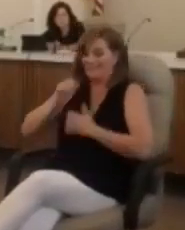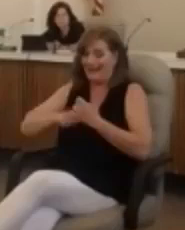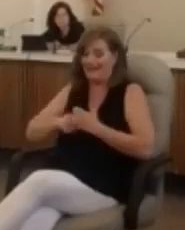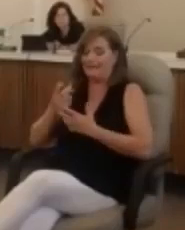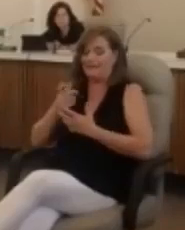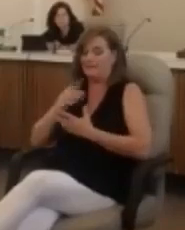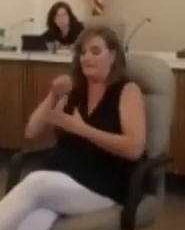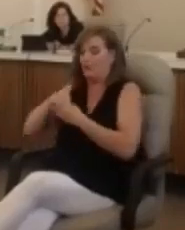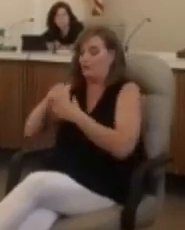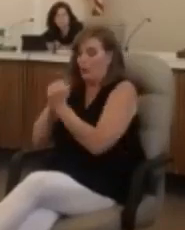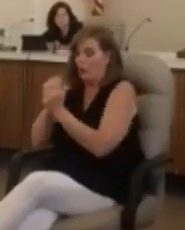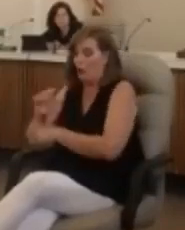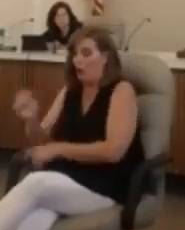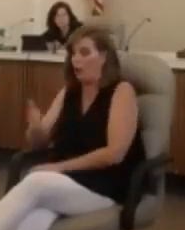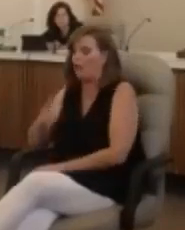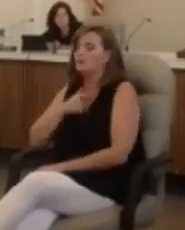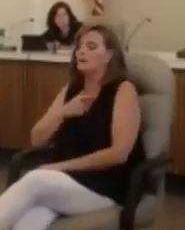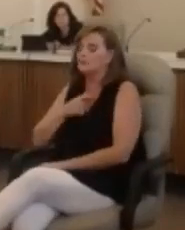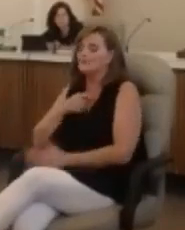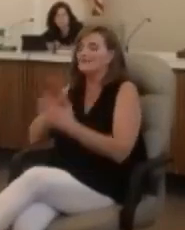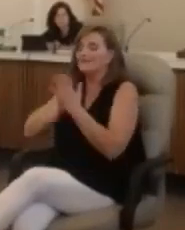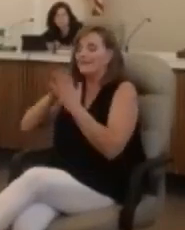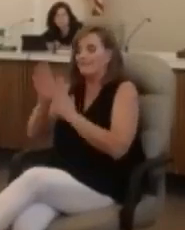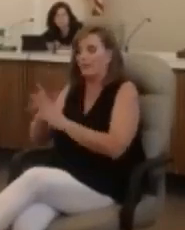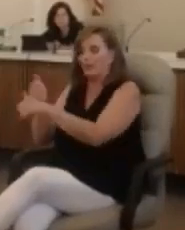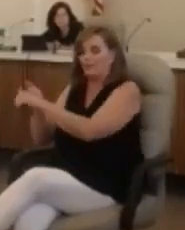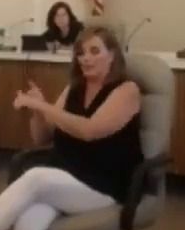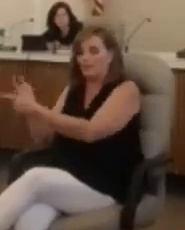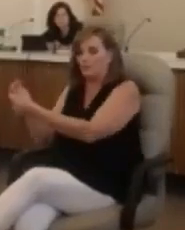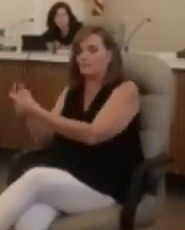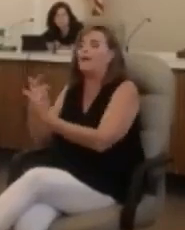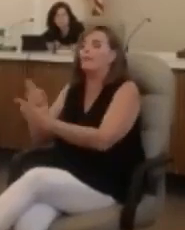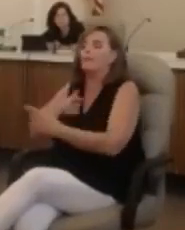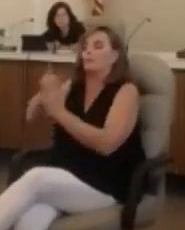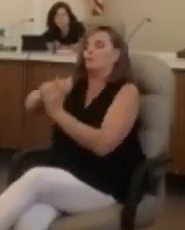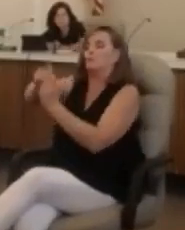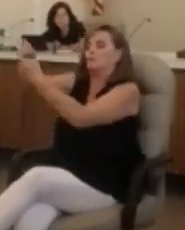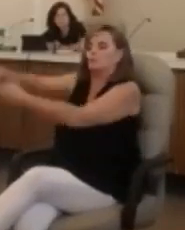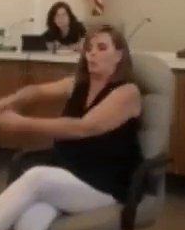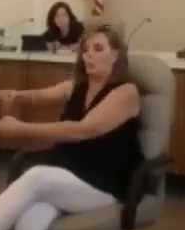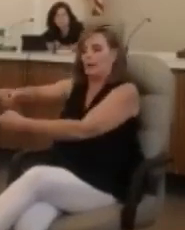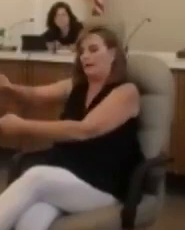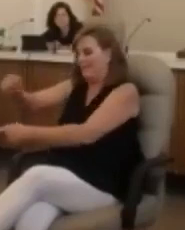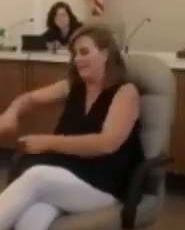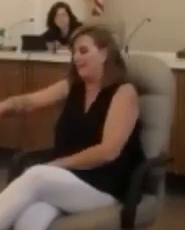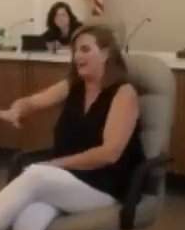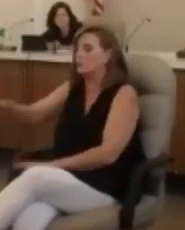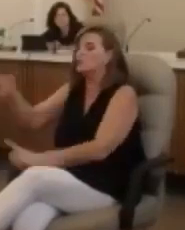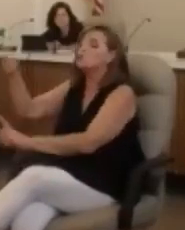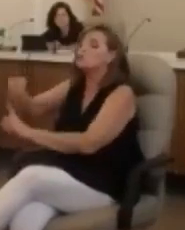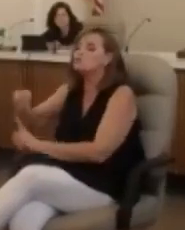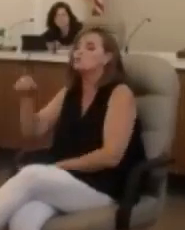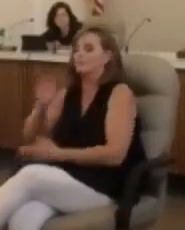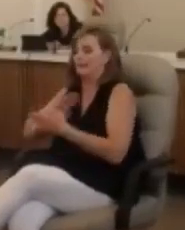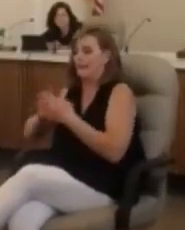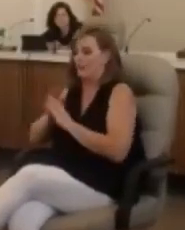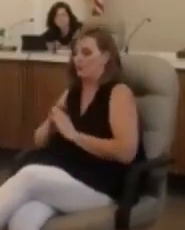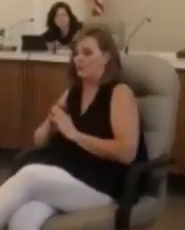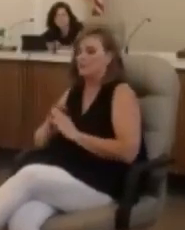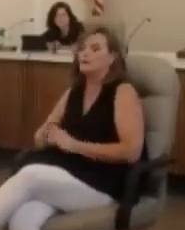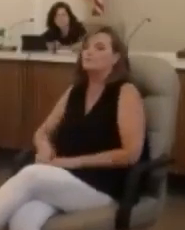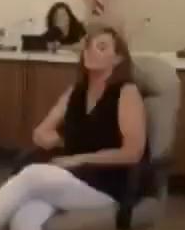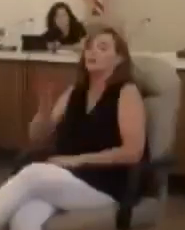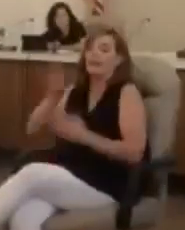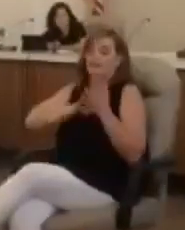because the developer is proposing to donate land to the town. The developer is proposing